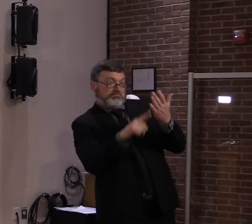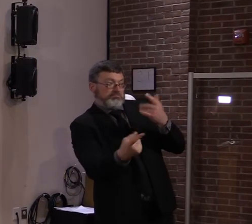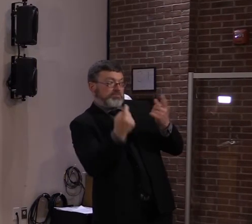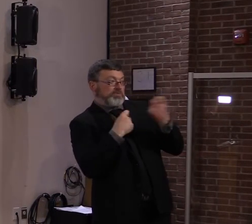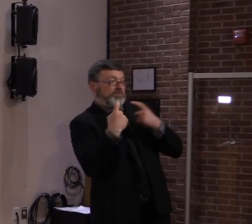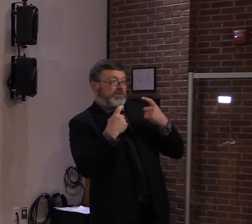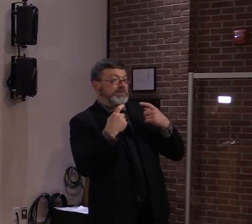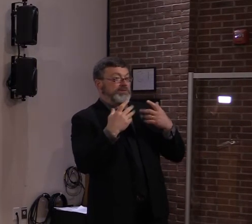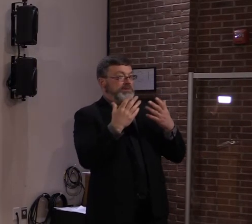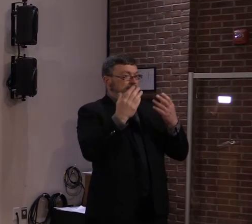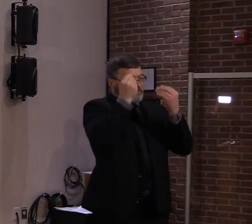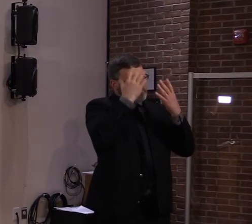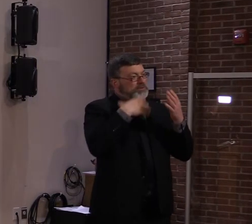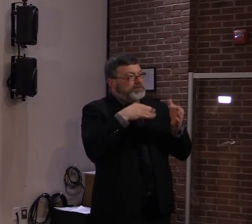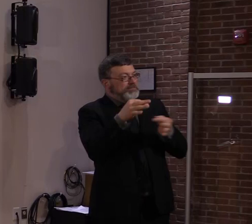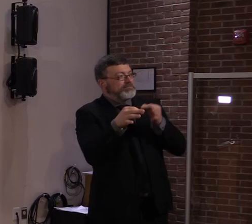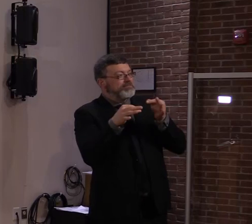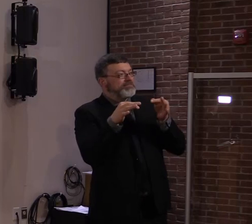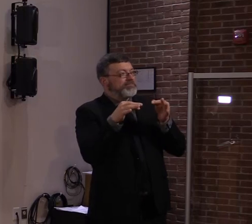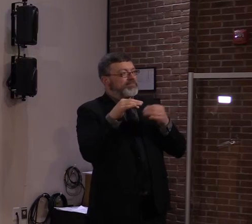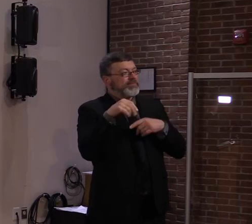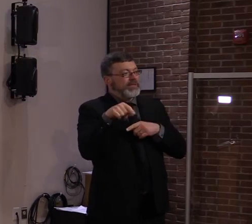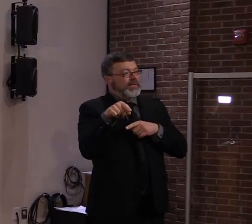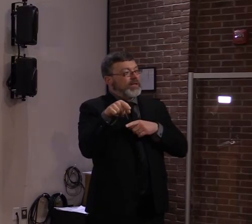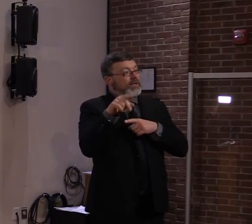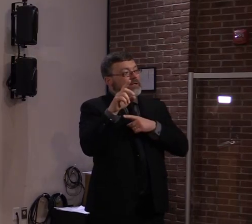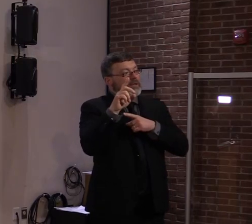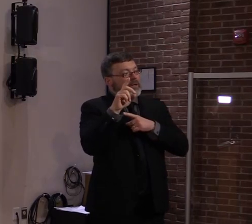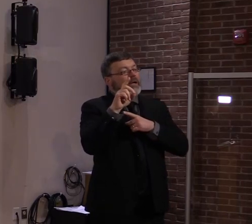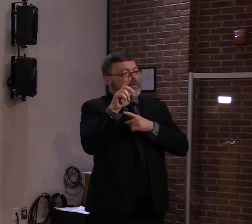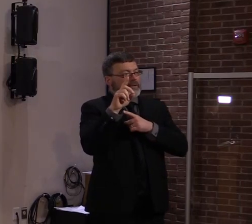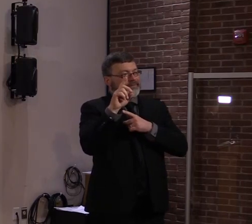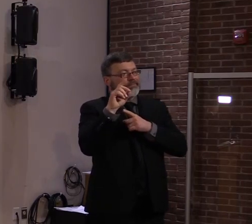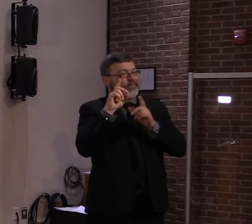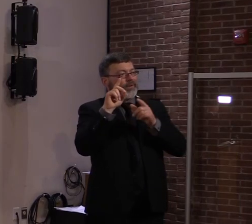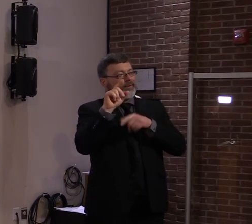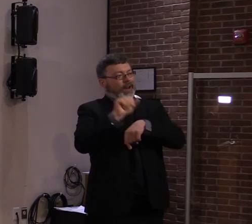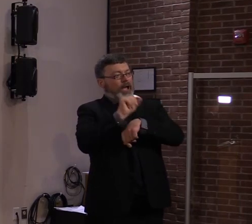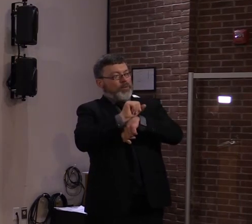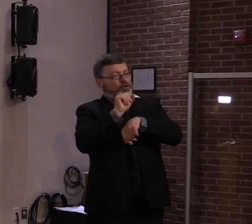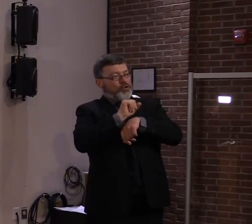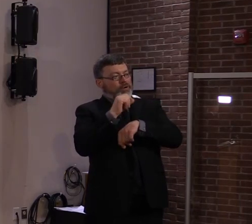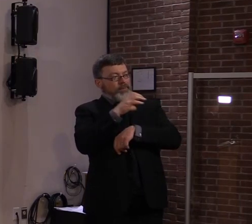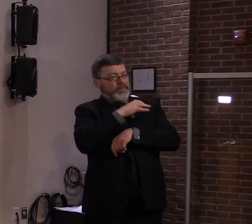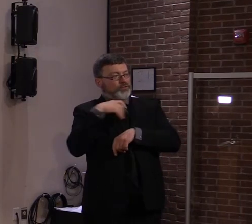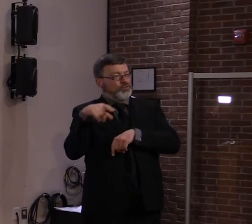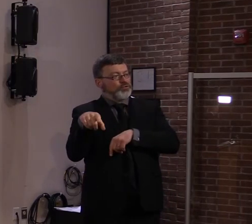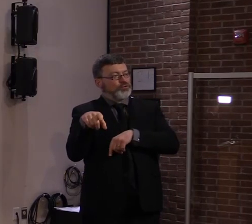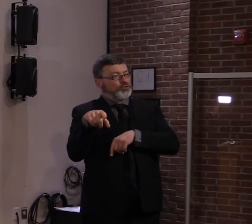Let me try to take those one by one, but essentially what likely happened is between the time